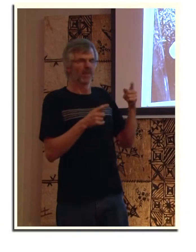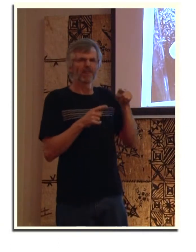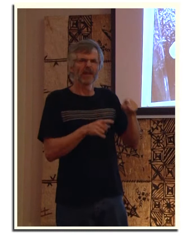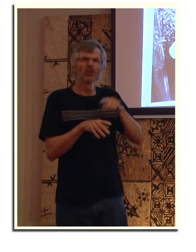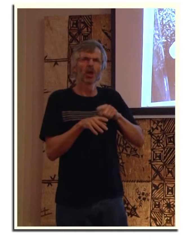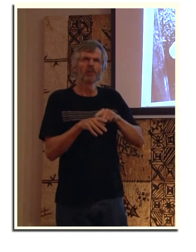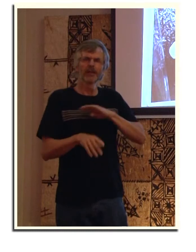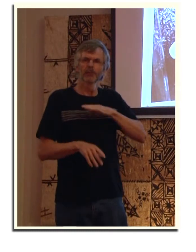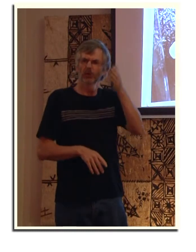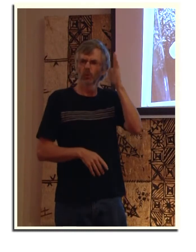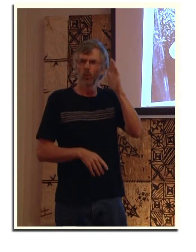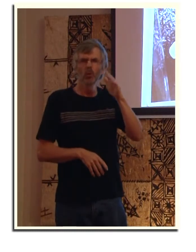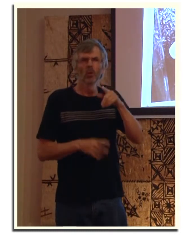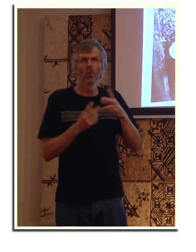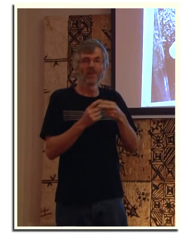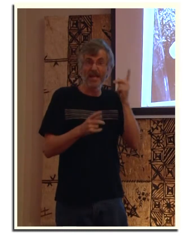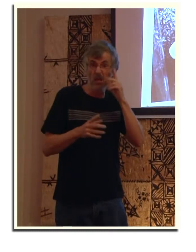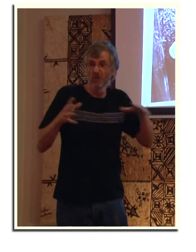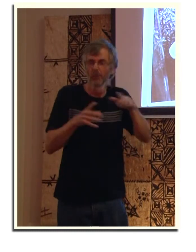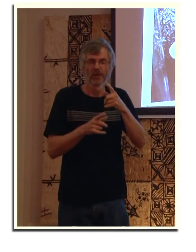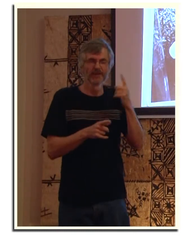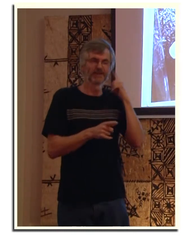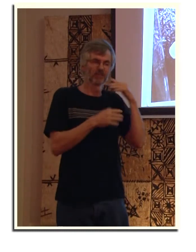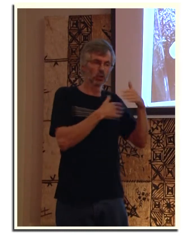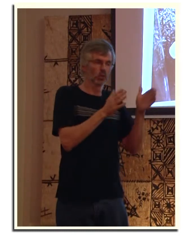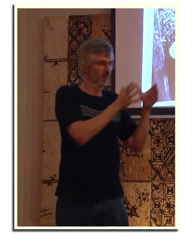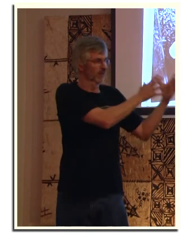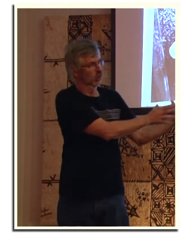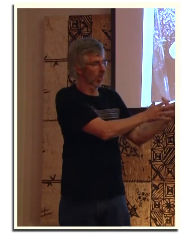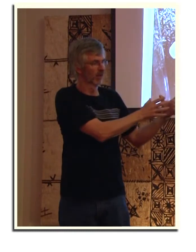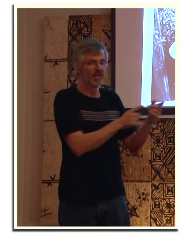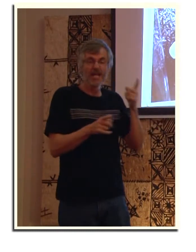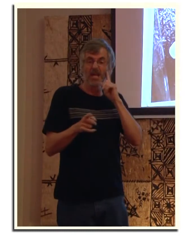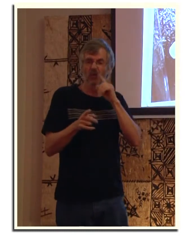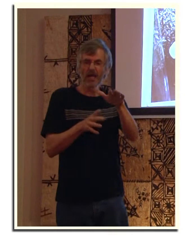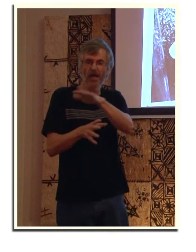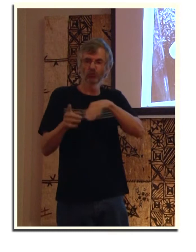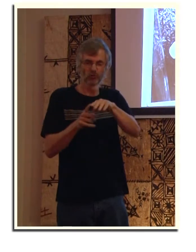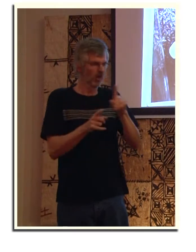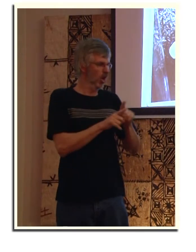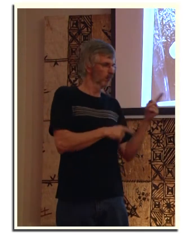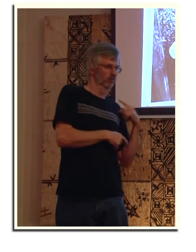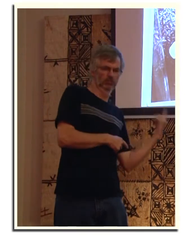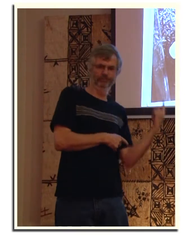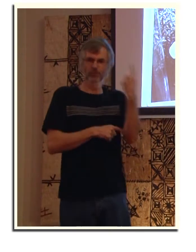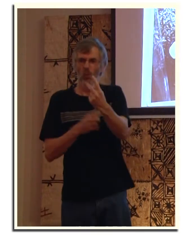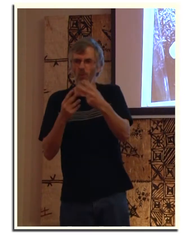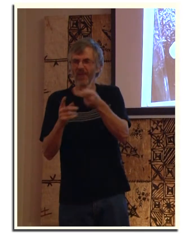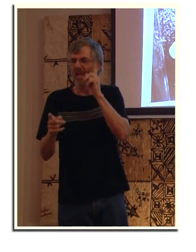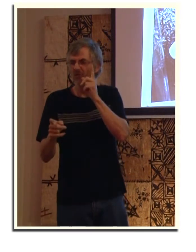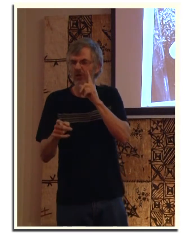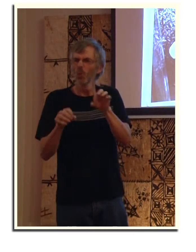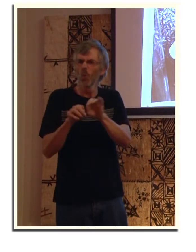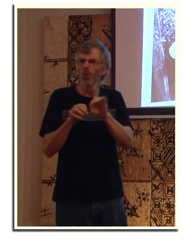So all the deaf children in that class were together. This sign, this picture here, is when I was at intermediate school. I